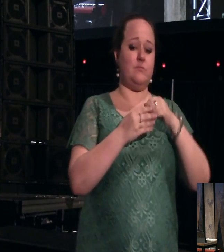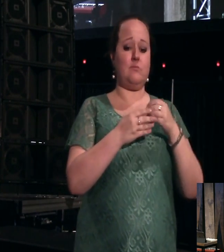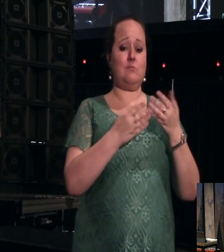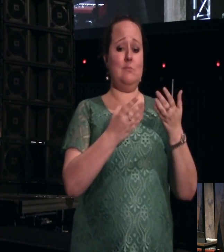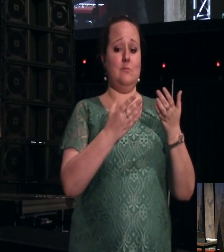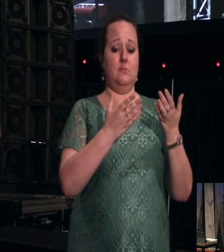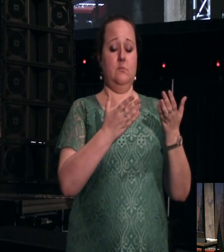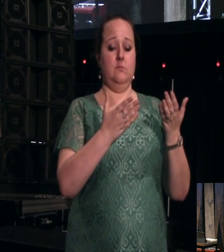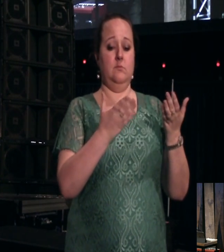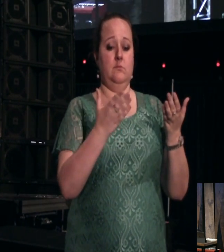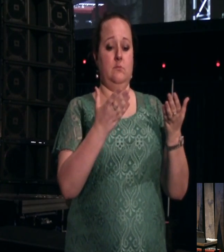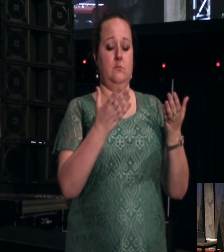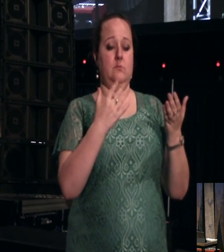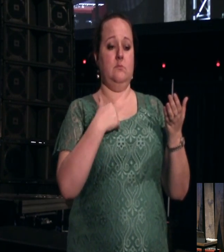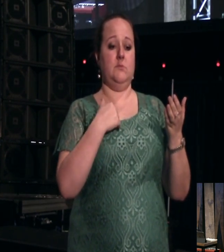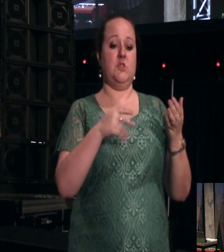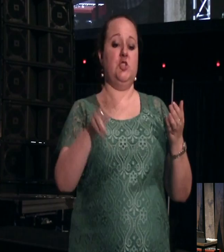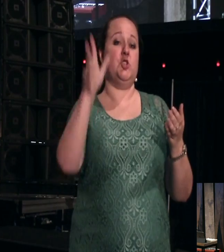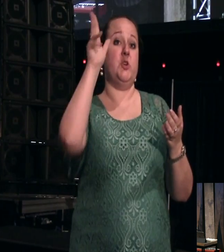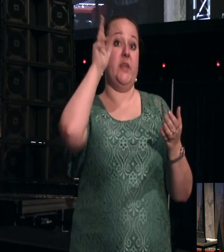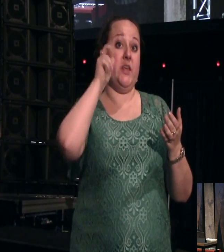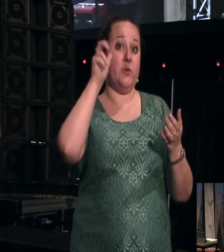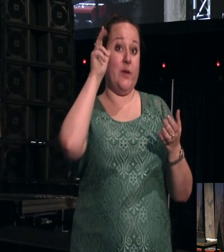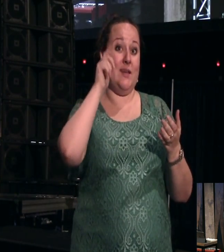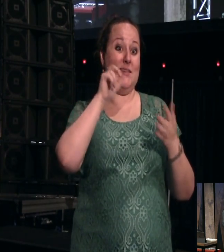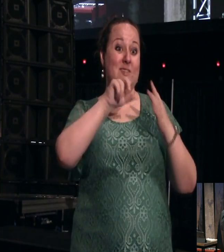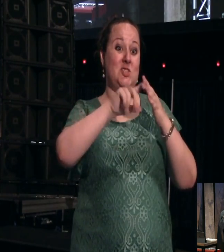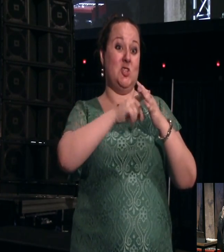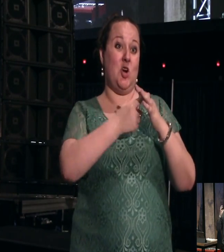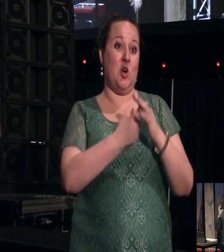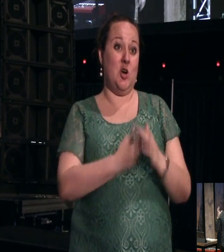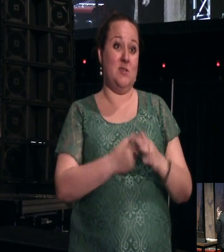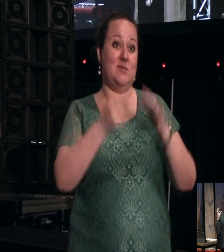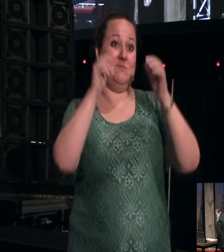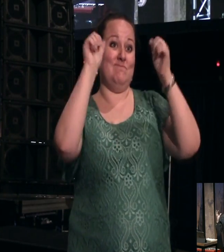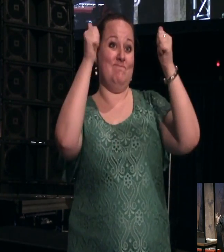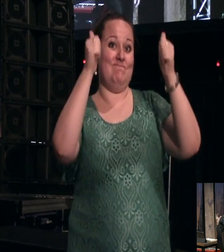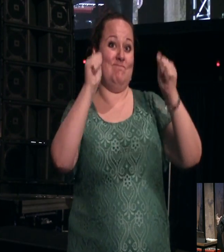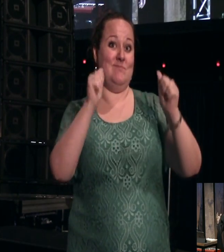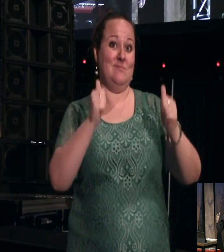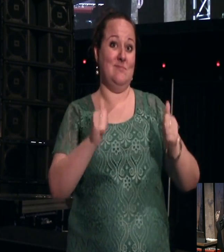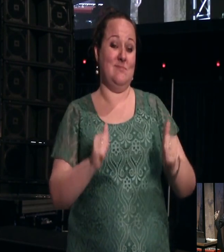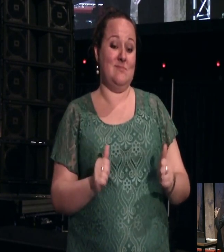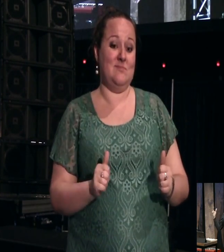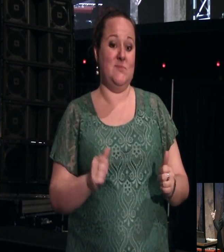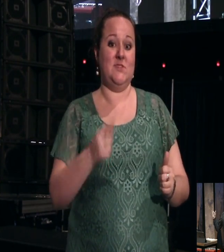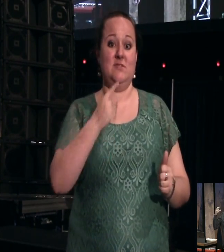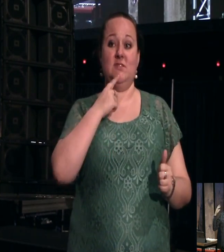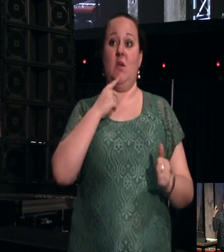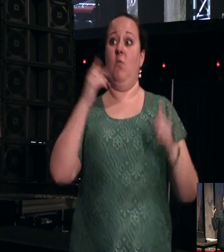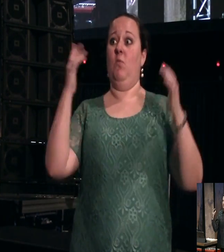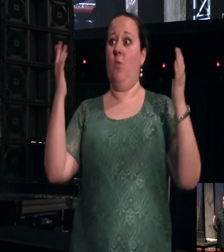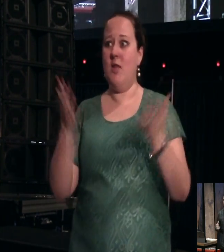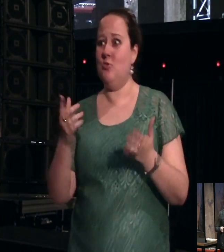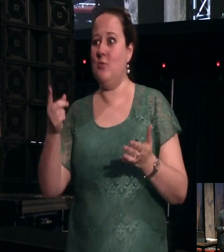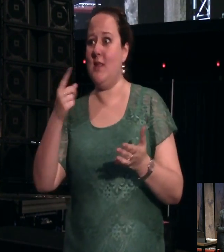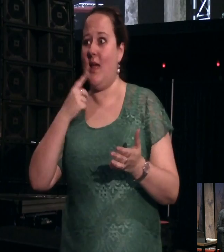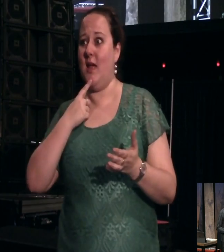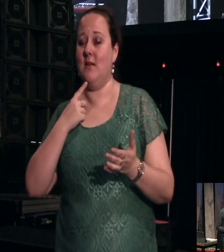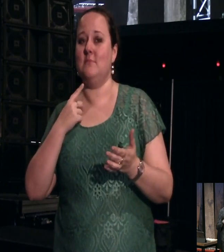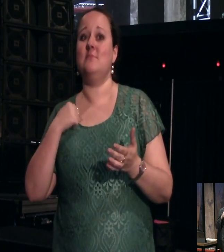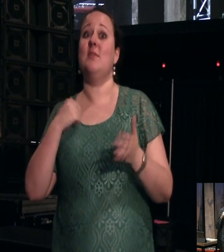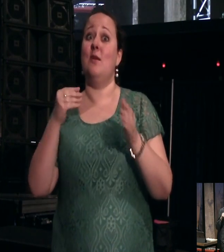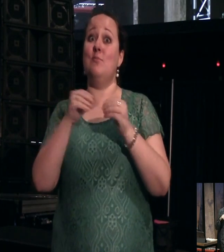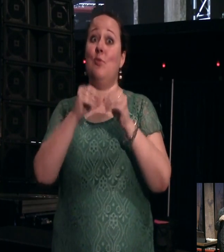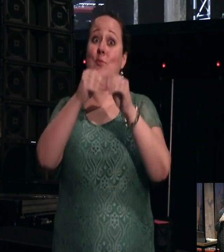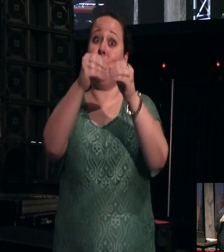4, the doors on the street are shut. He's talking about your hearing begins to go. You can't hear as well.